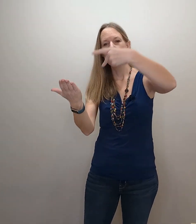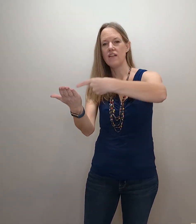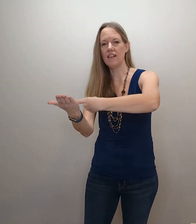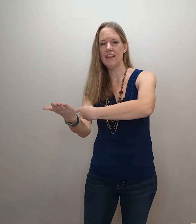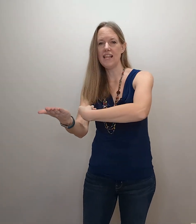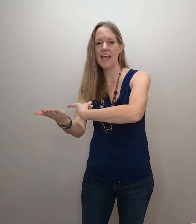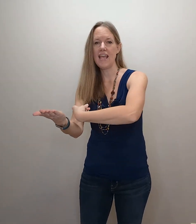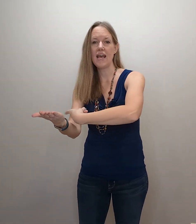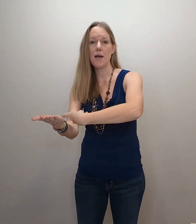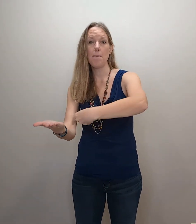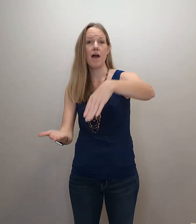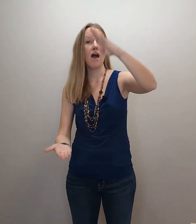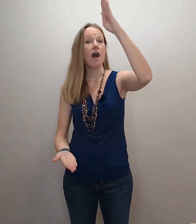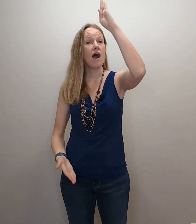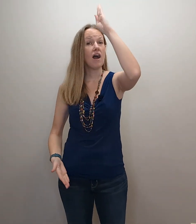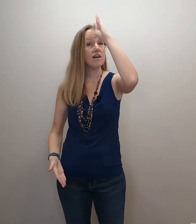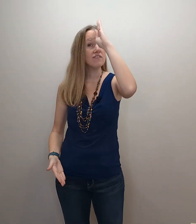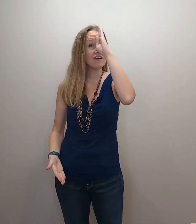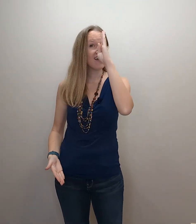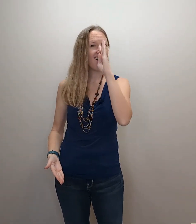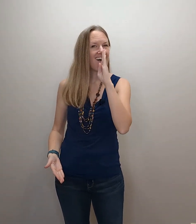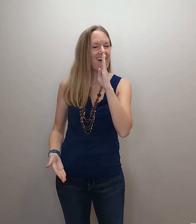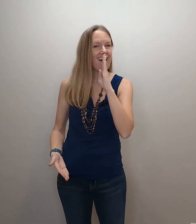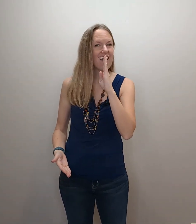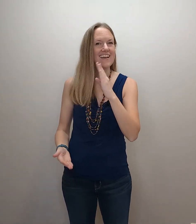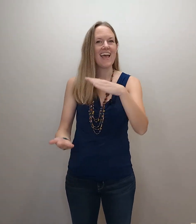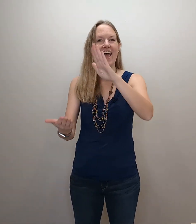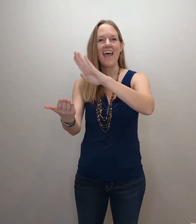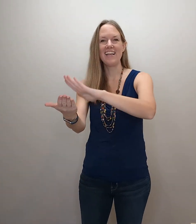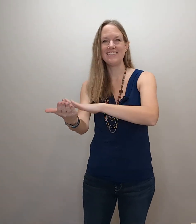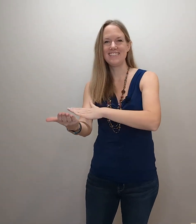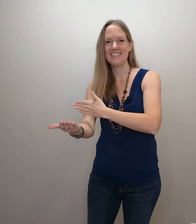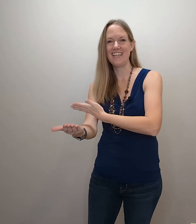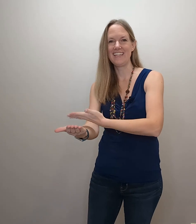the Lamb of God and sing.